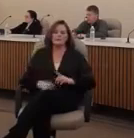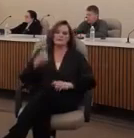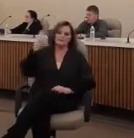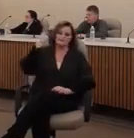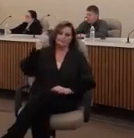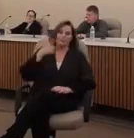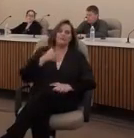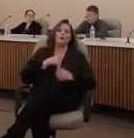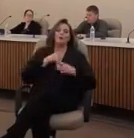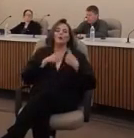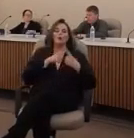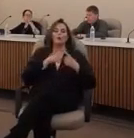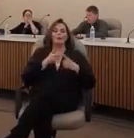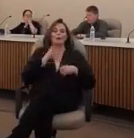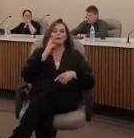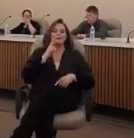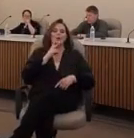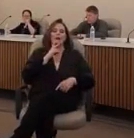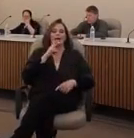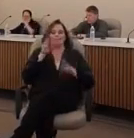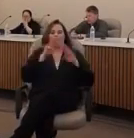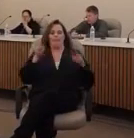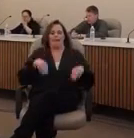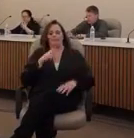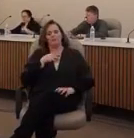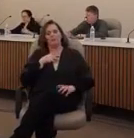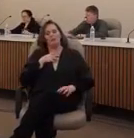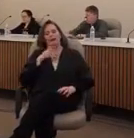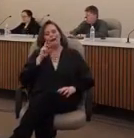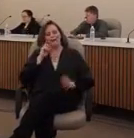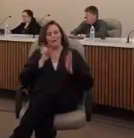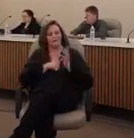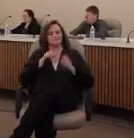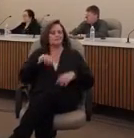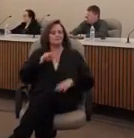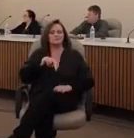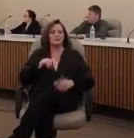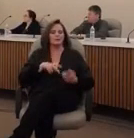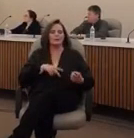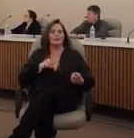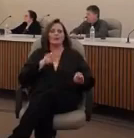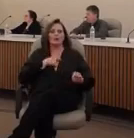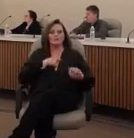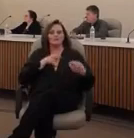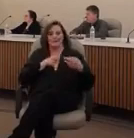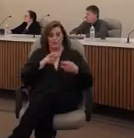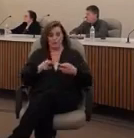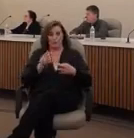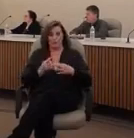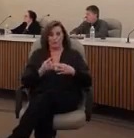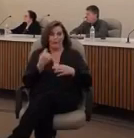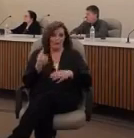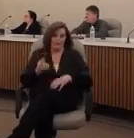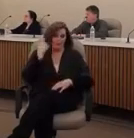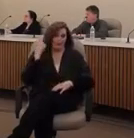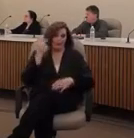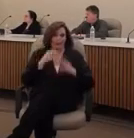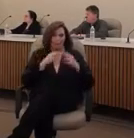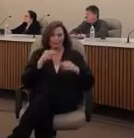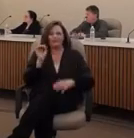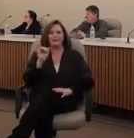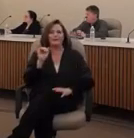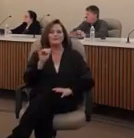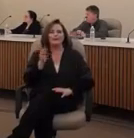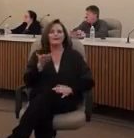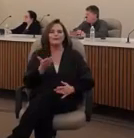when I look at the map, there's a bunch of there's a road through to the back into what looks to be like